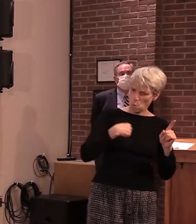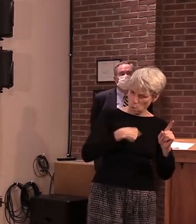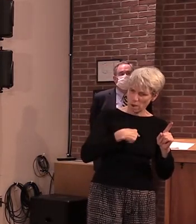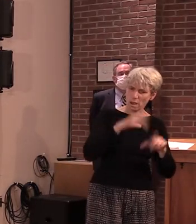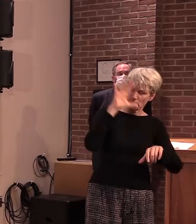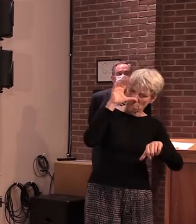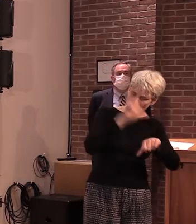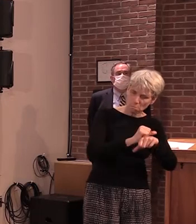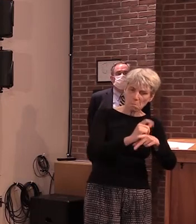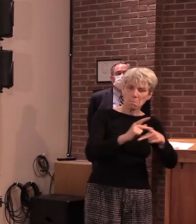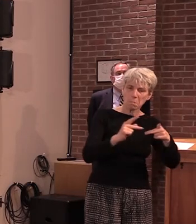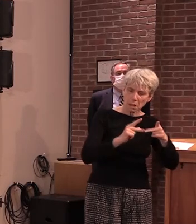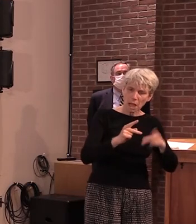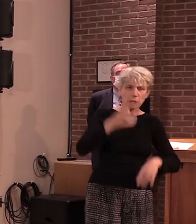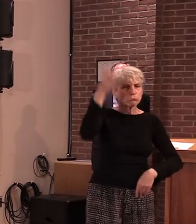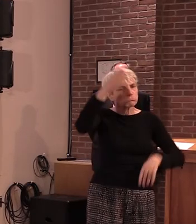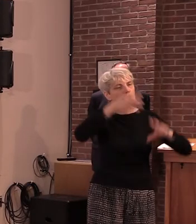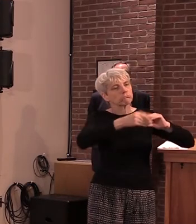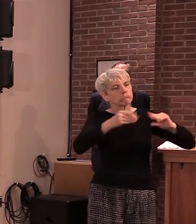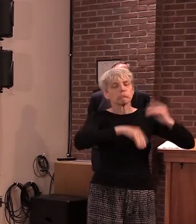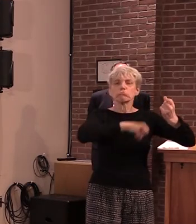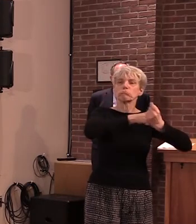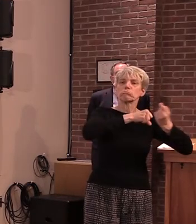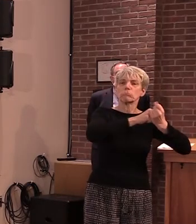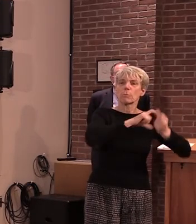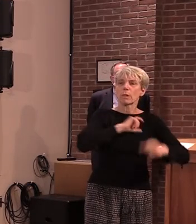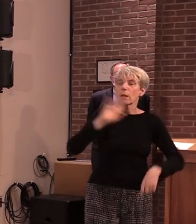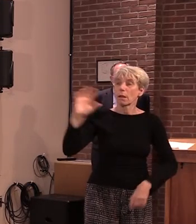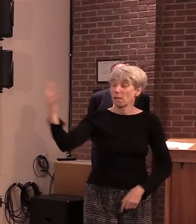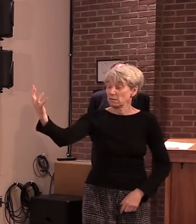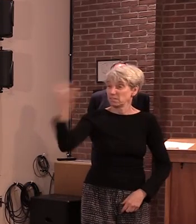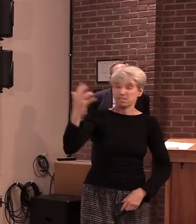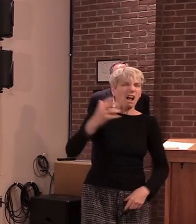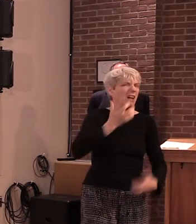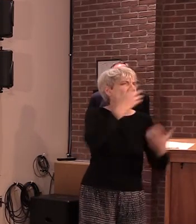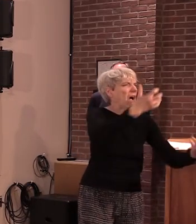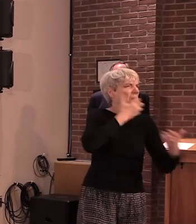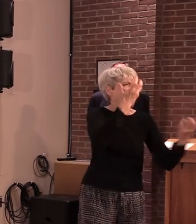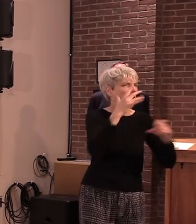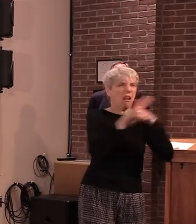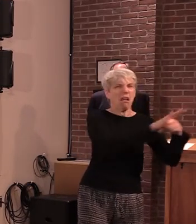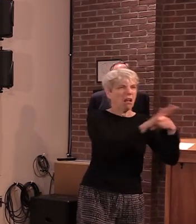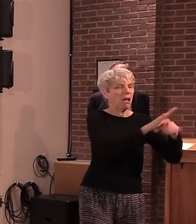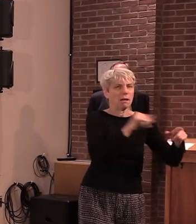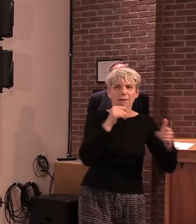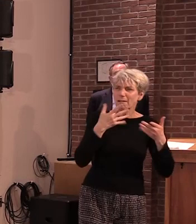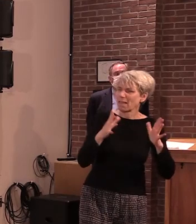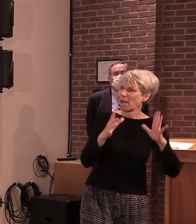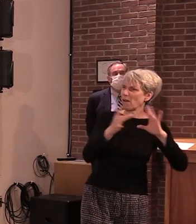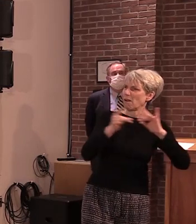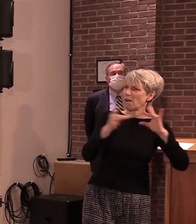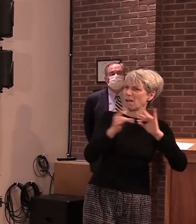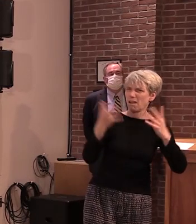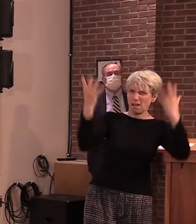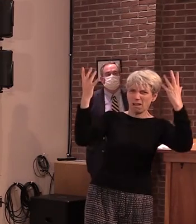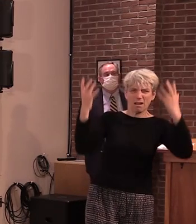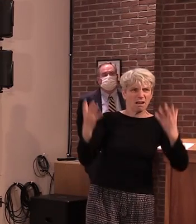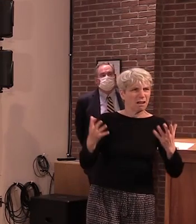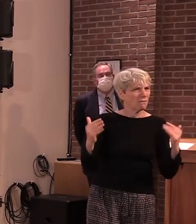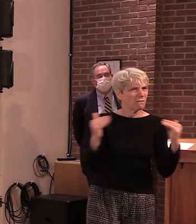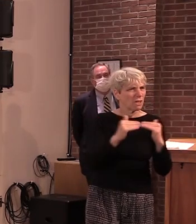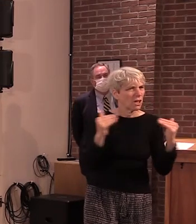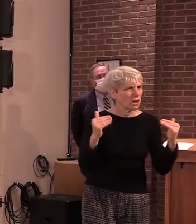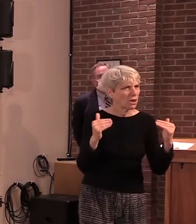were pretty much up in the face of everybody and trying to shout them down while they were trying to get their message out, which